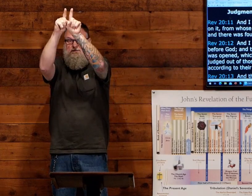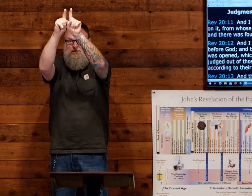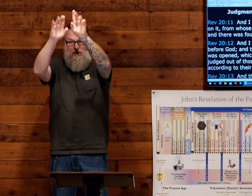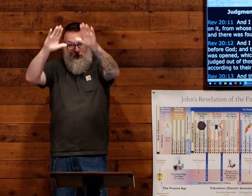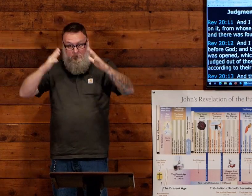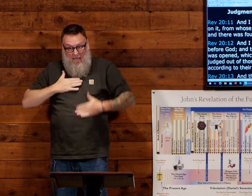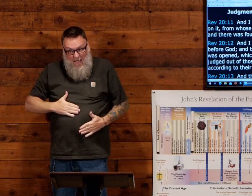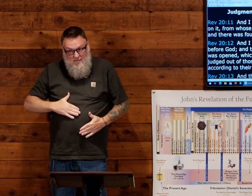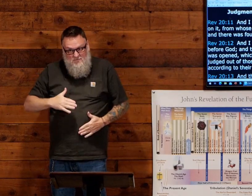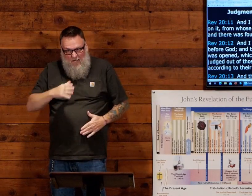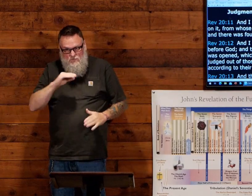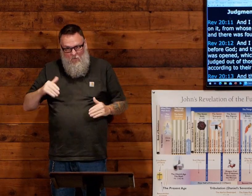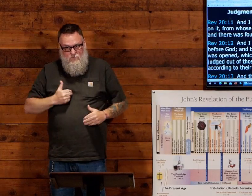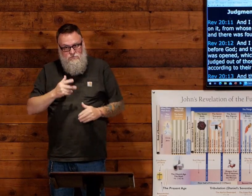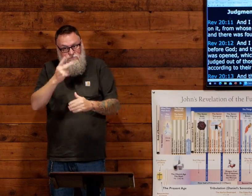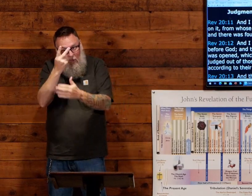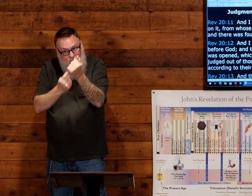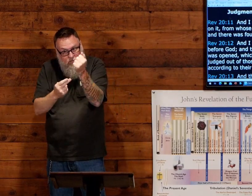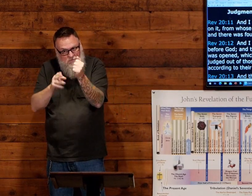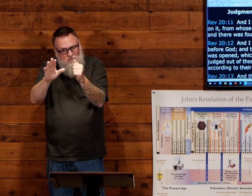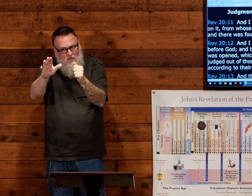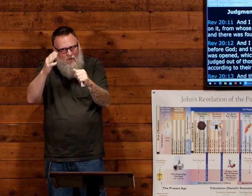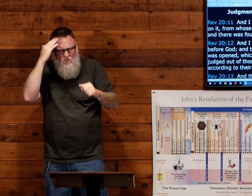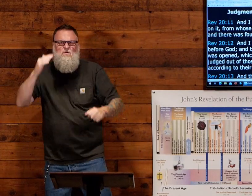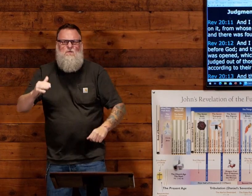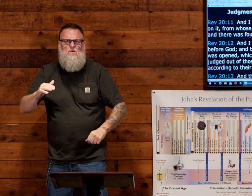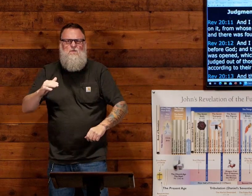You know, all around the earth, body, soul, both.